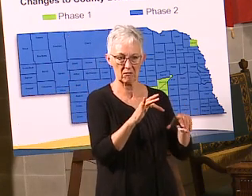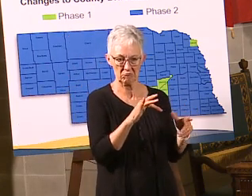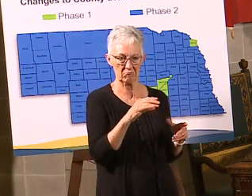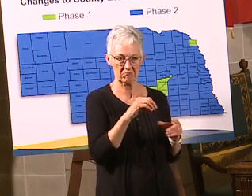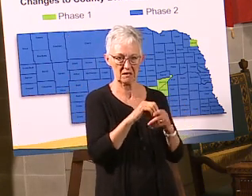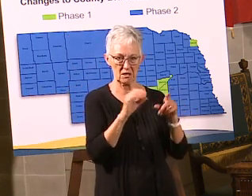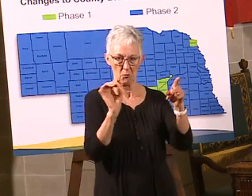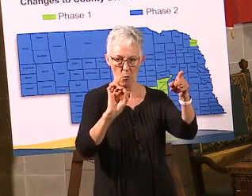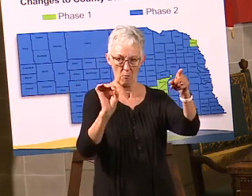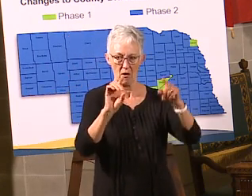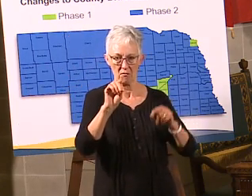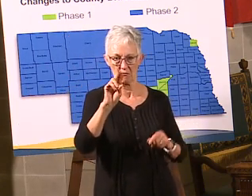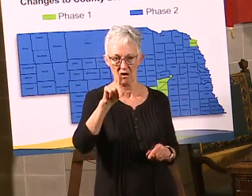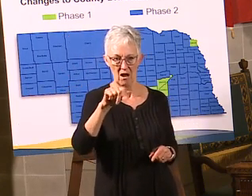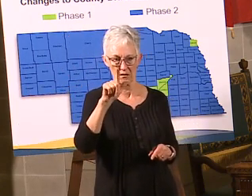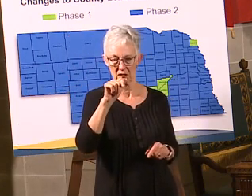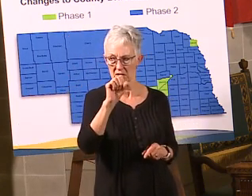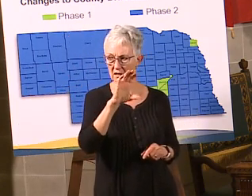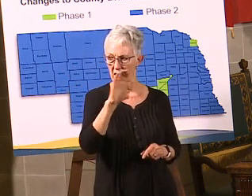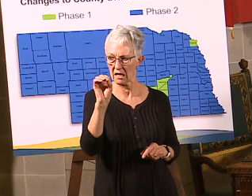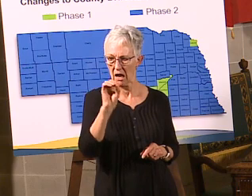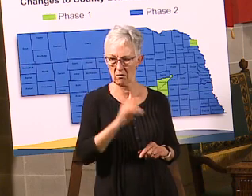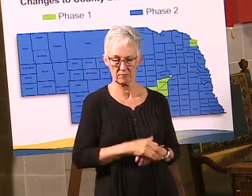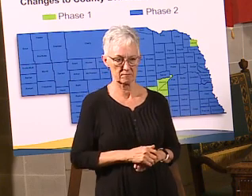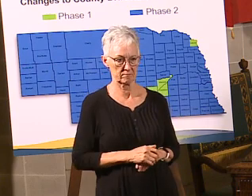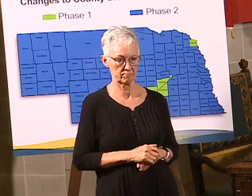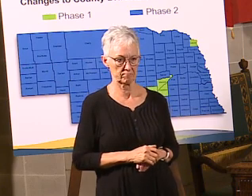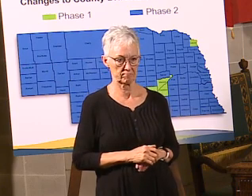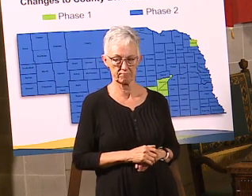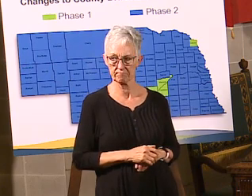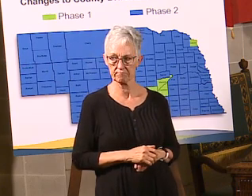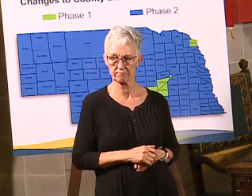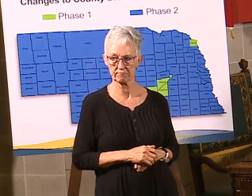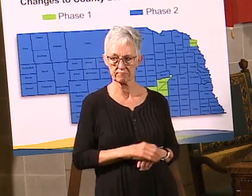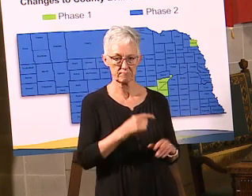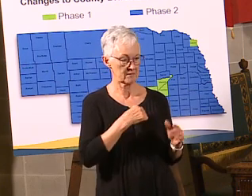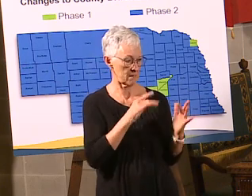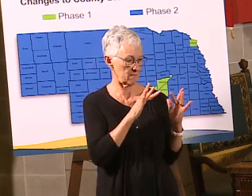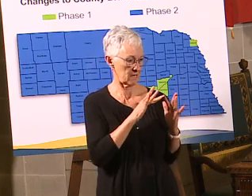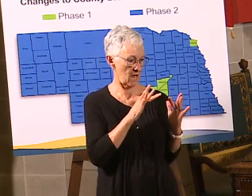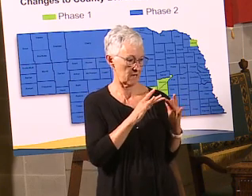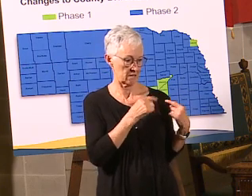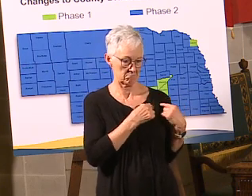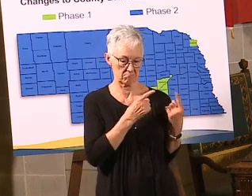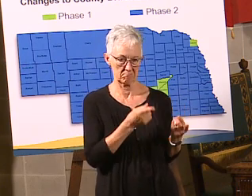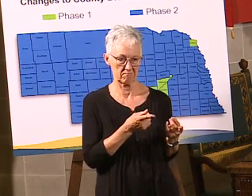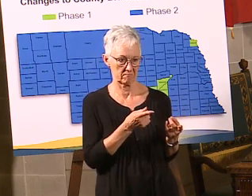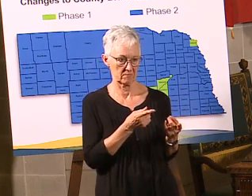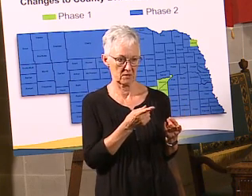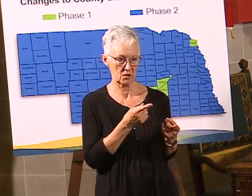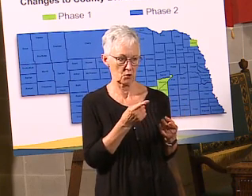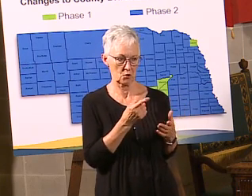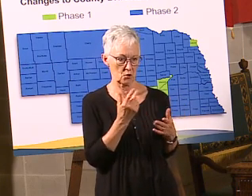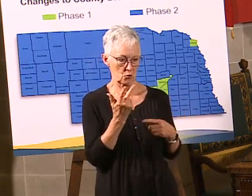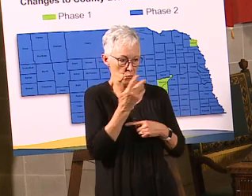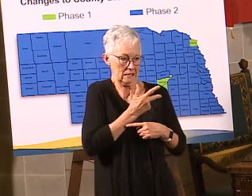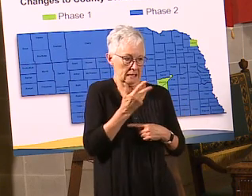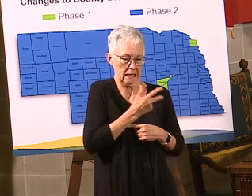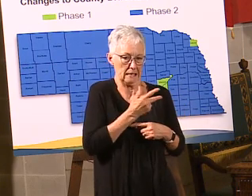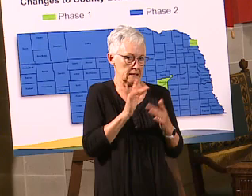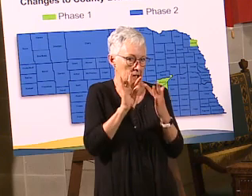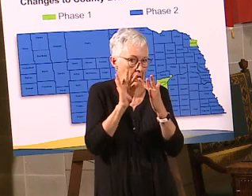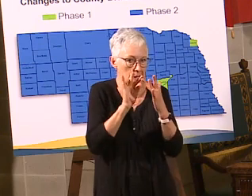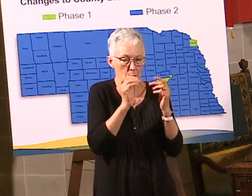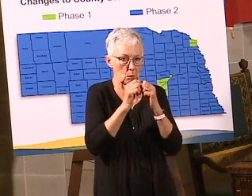Douglas County area. So I'm in contact again, even over the last 3 days, even more close contact with